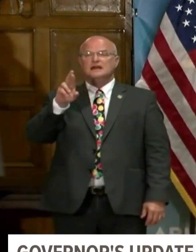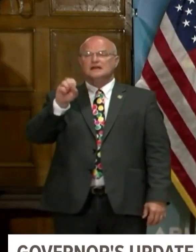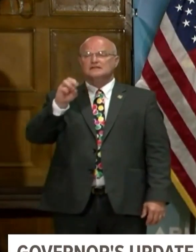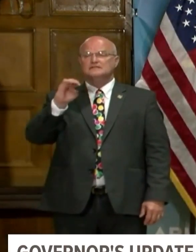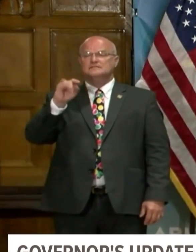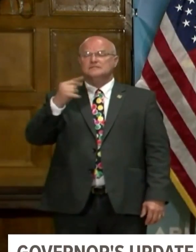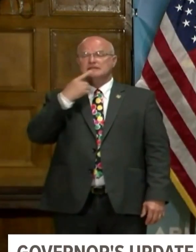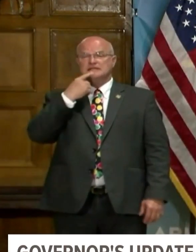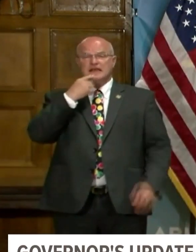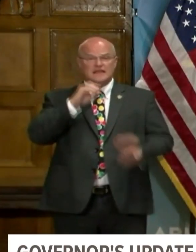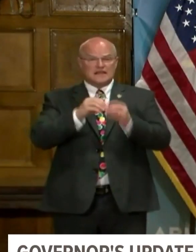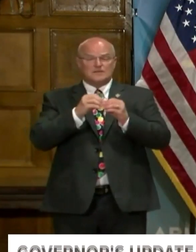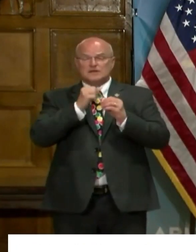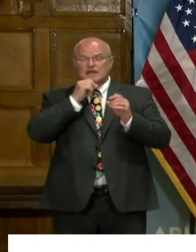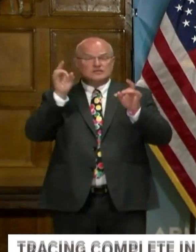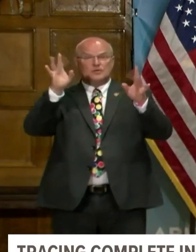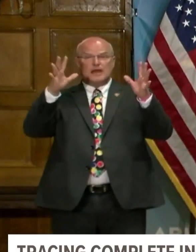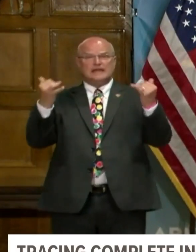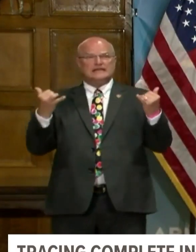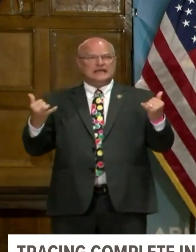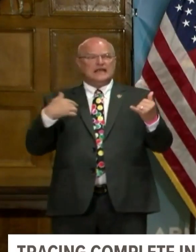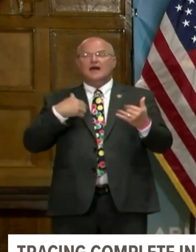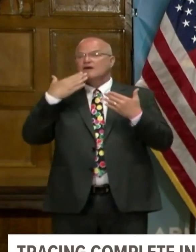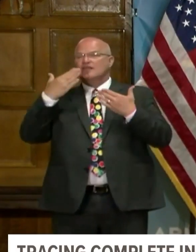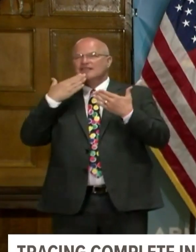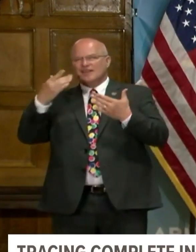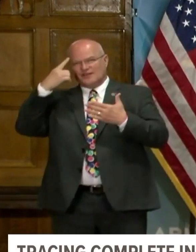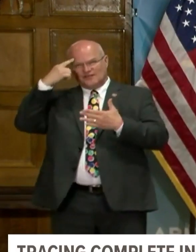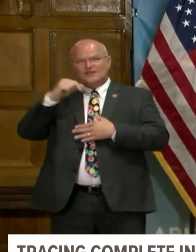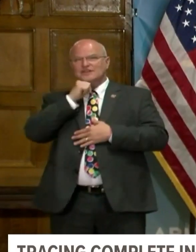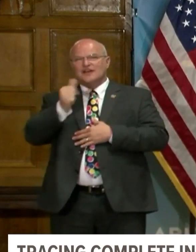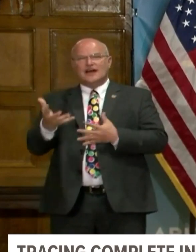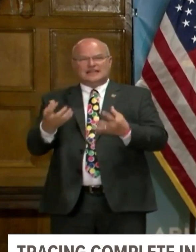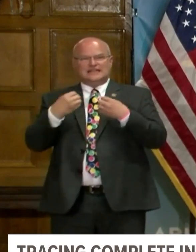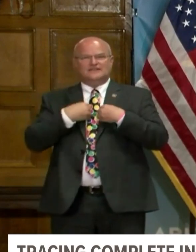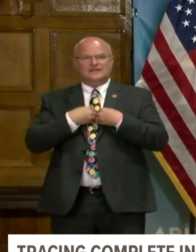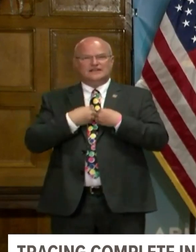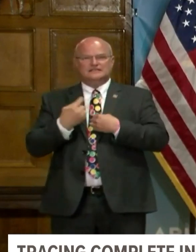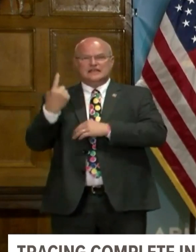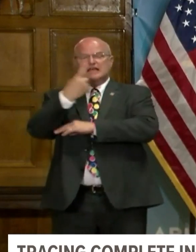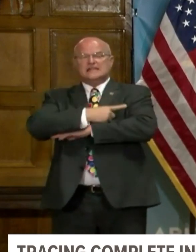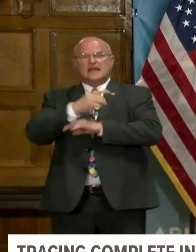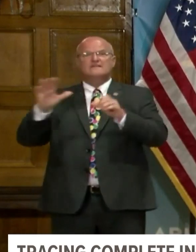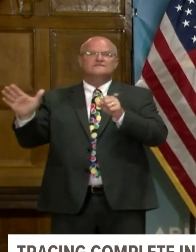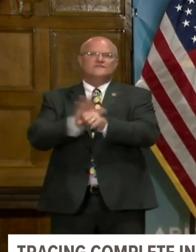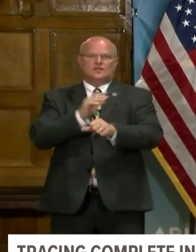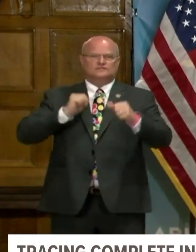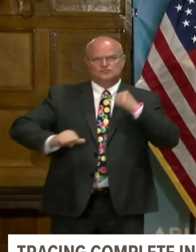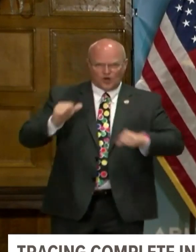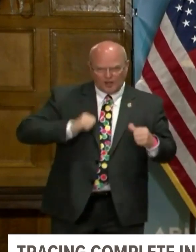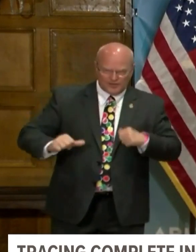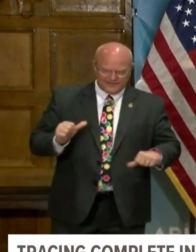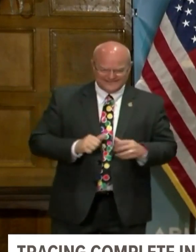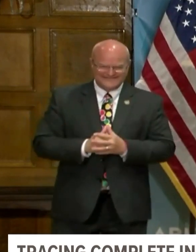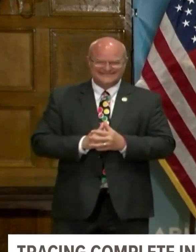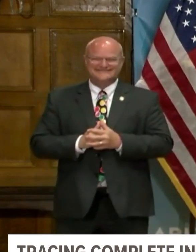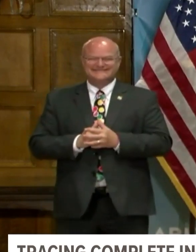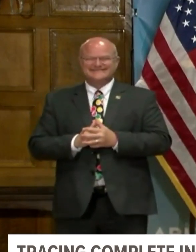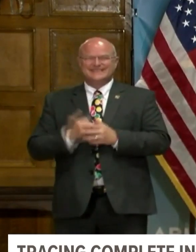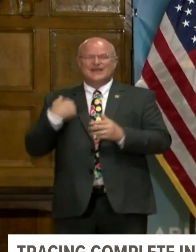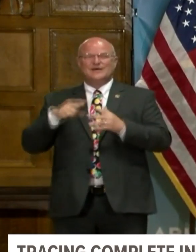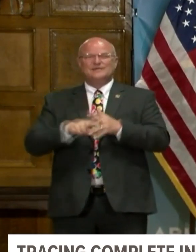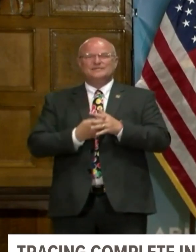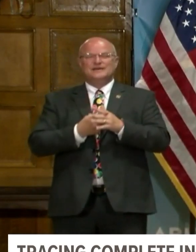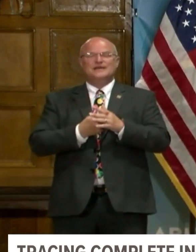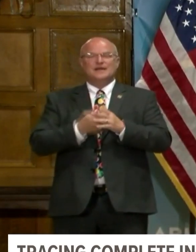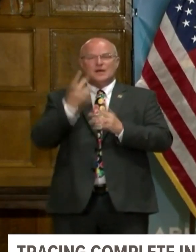mentioned that the numbers were not as dramatic today, so I want to thank you for not giving us a day full of drama. As we go into the weekend,